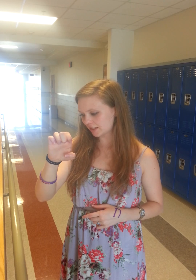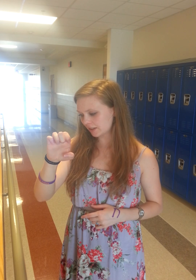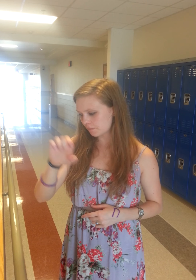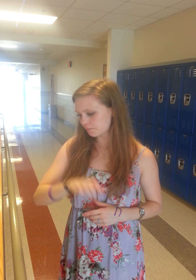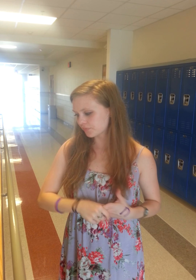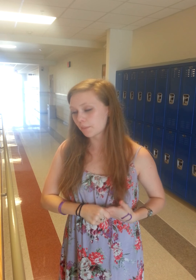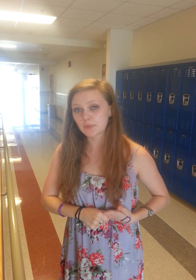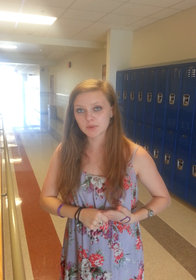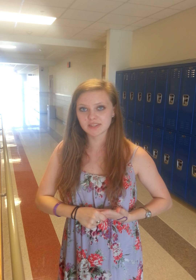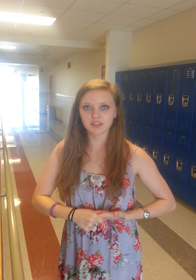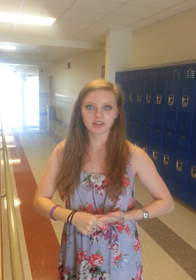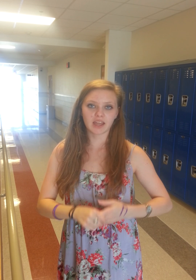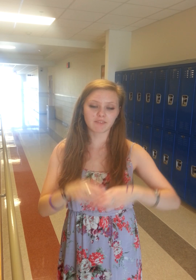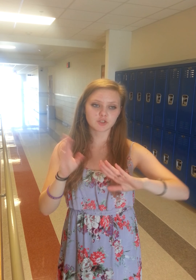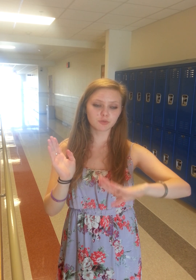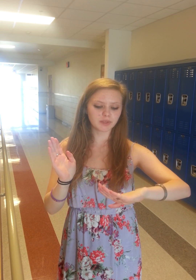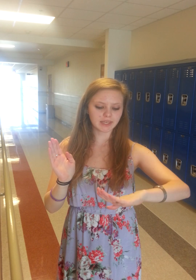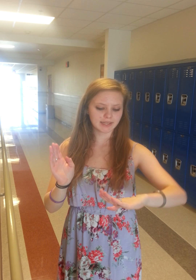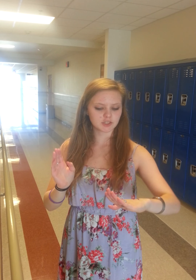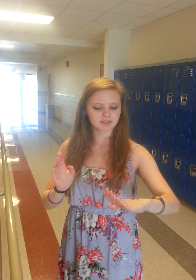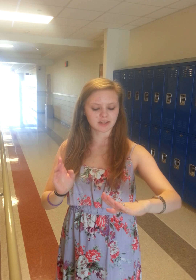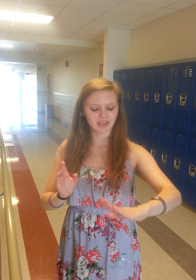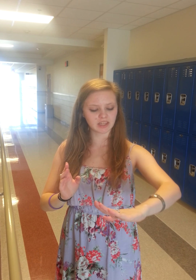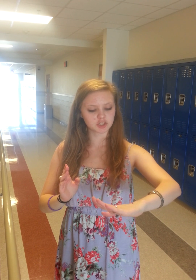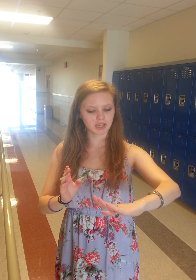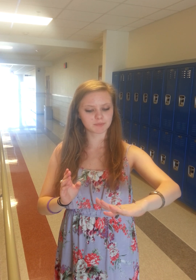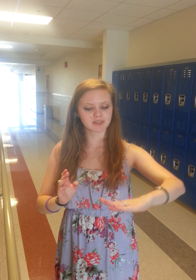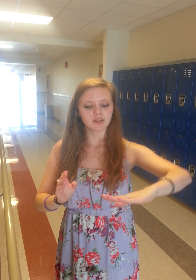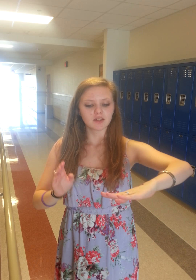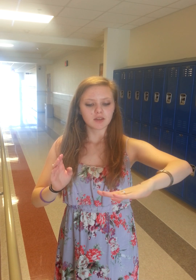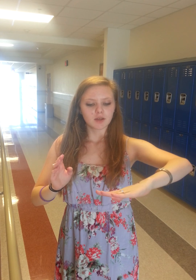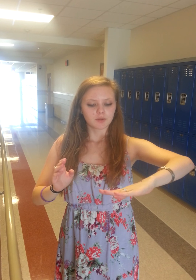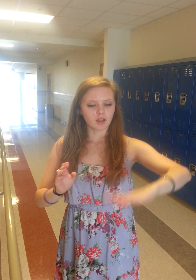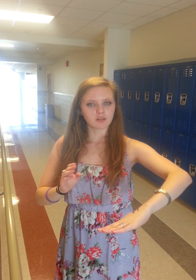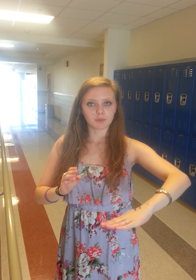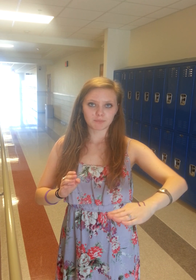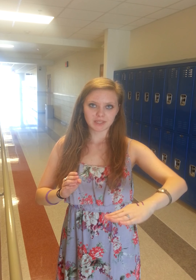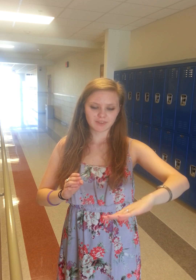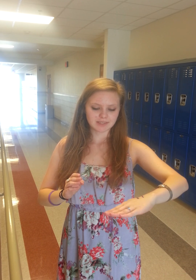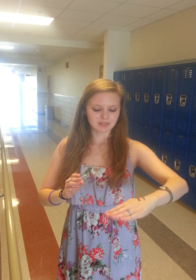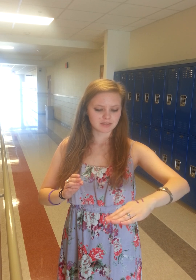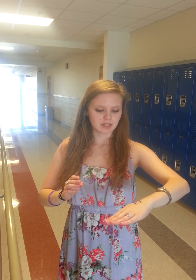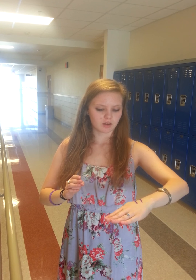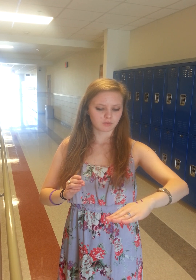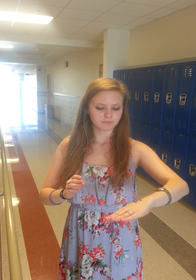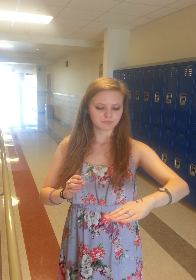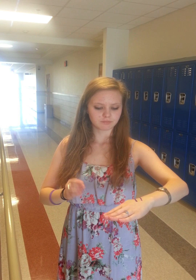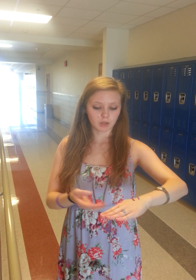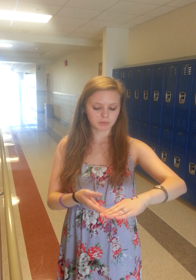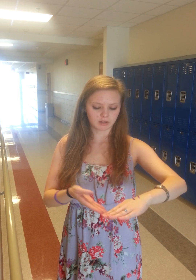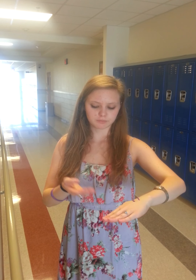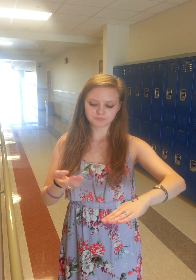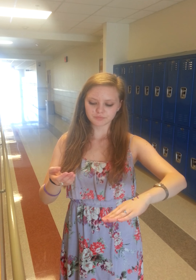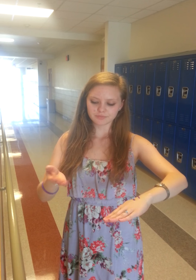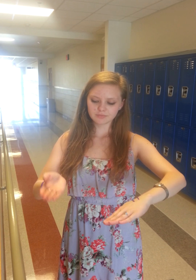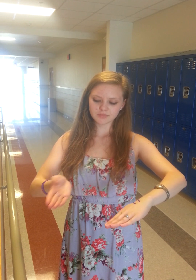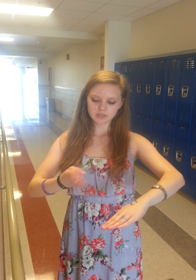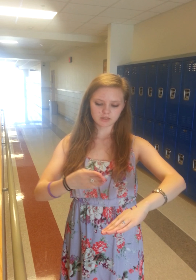I-N-D-I-E. Music, you're going to have two B hand shapes. Non-dominant B facing down, palm down. Dominant